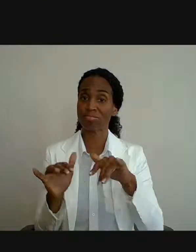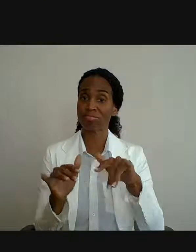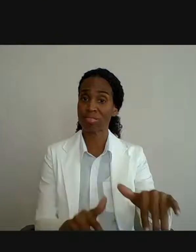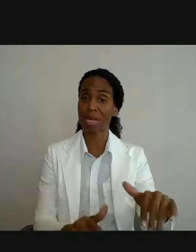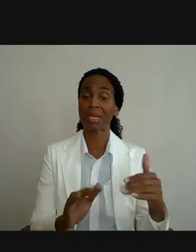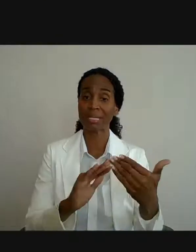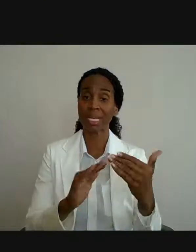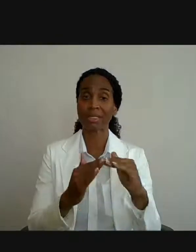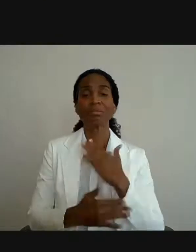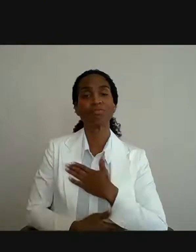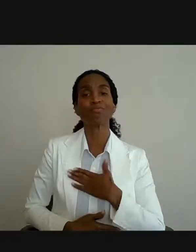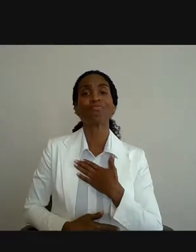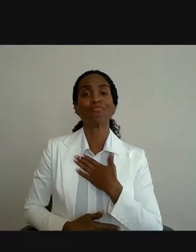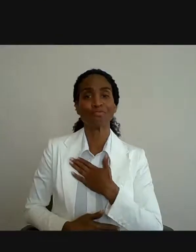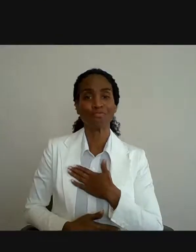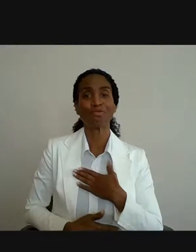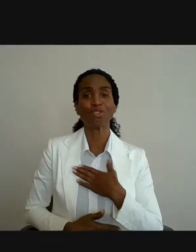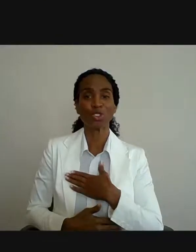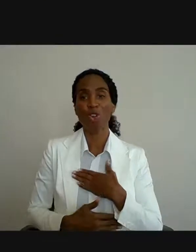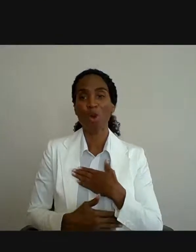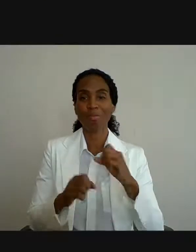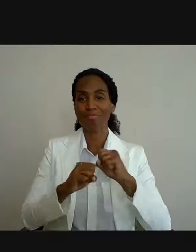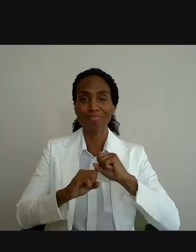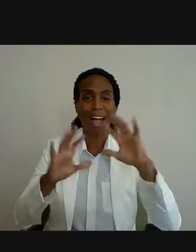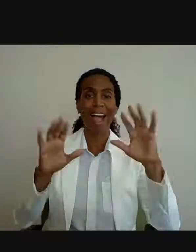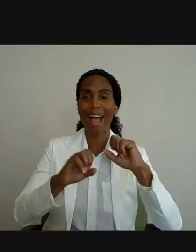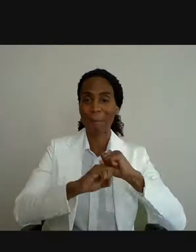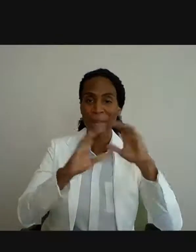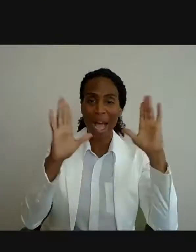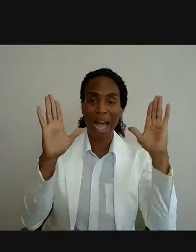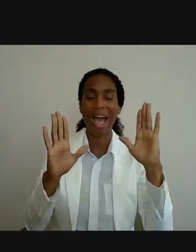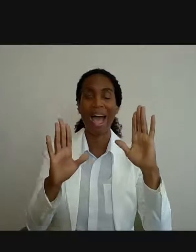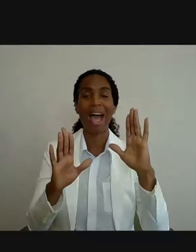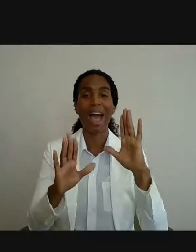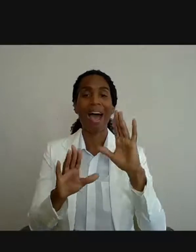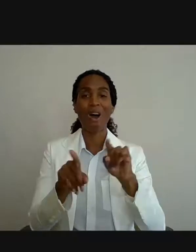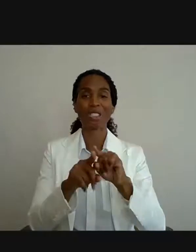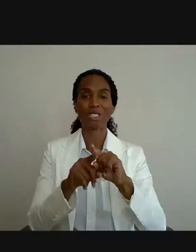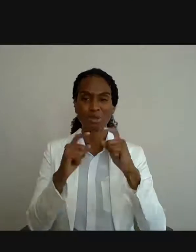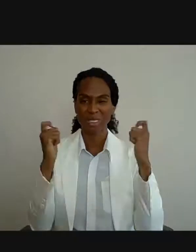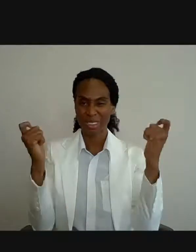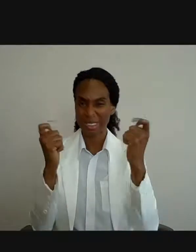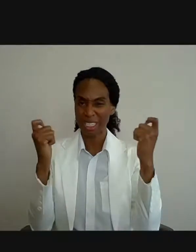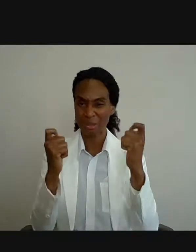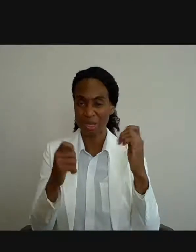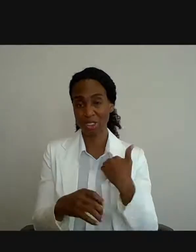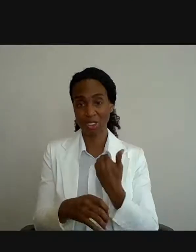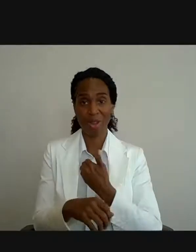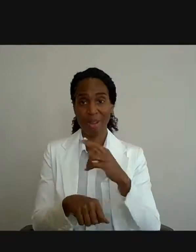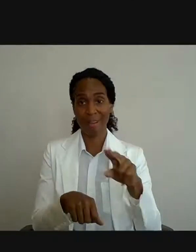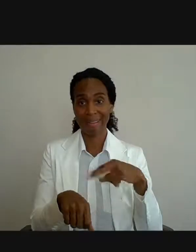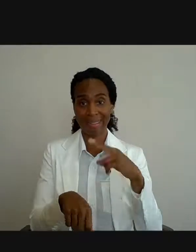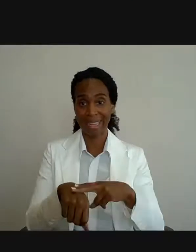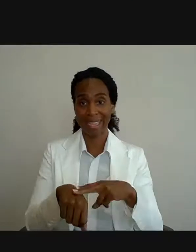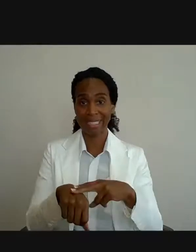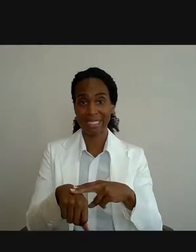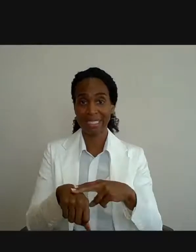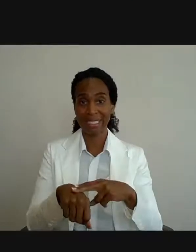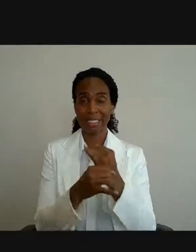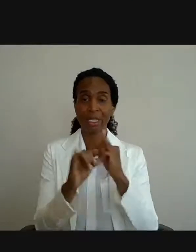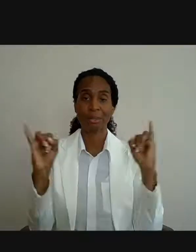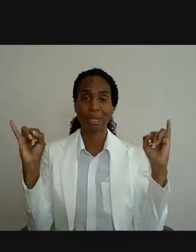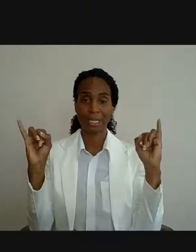to enjoy fireworks and the celebration of our nation's